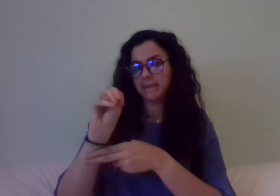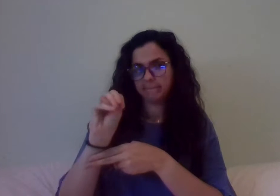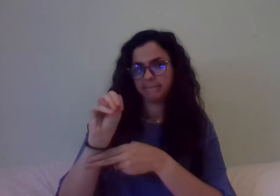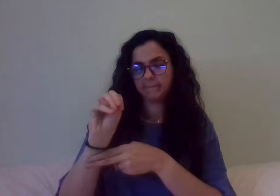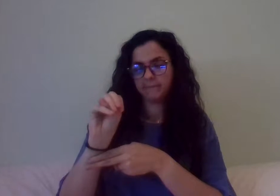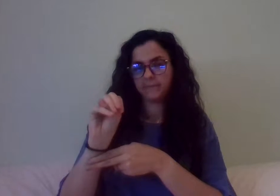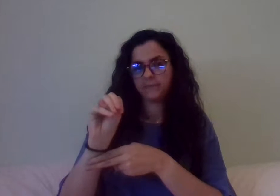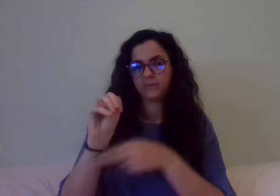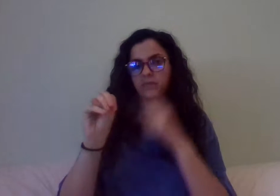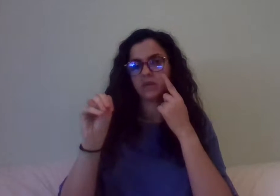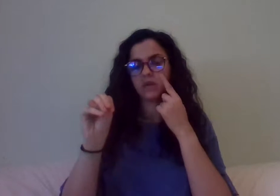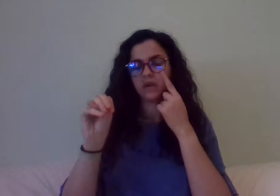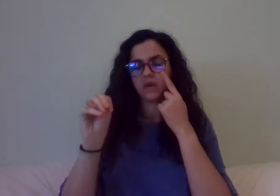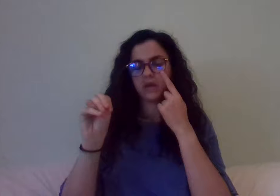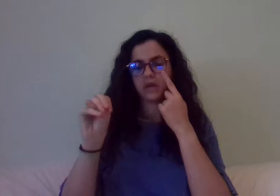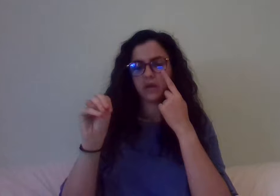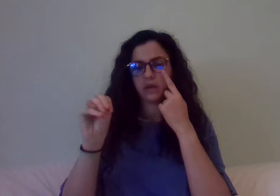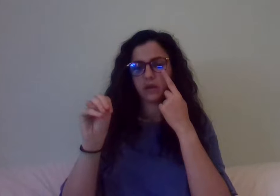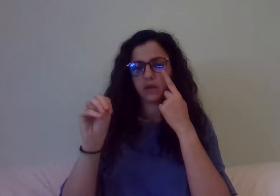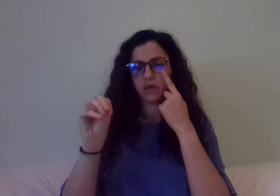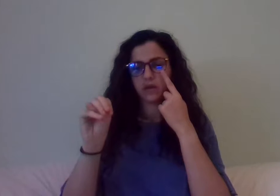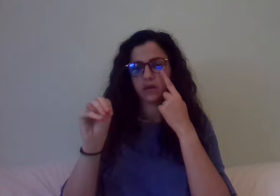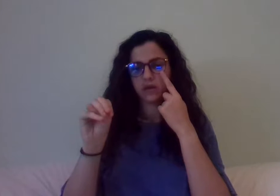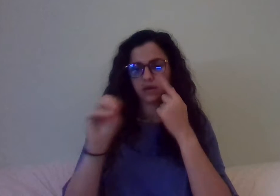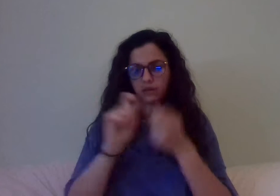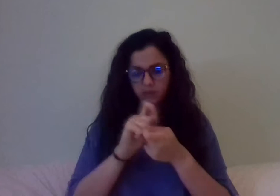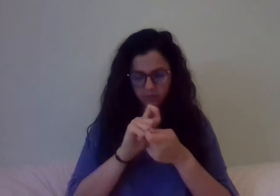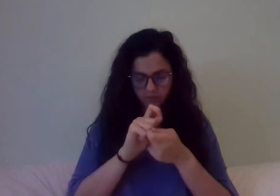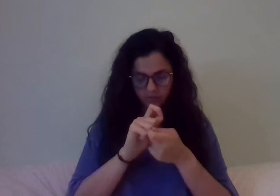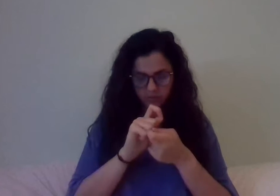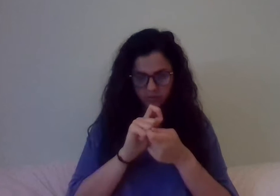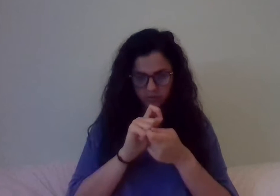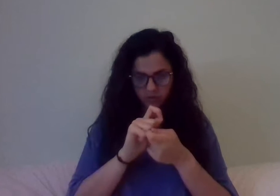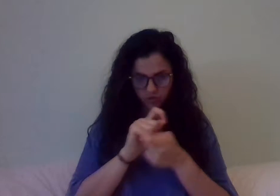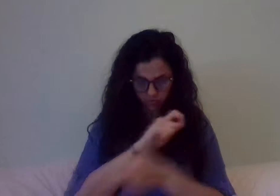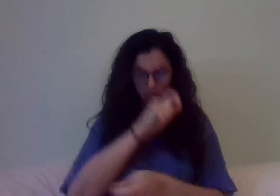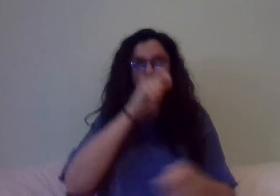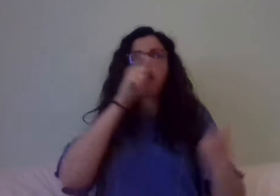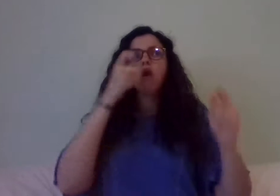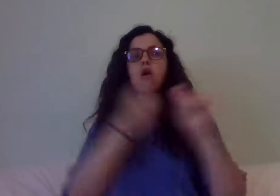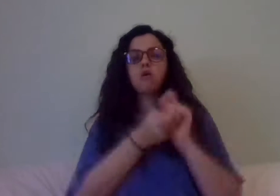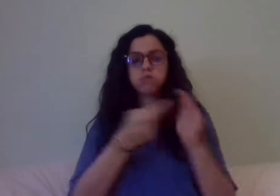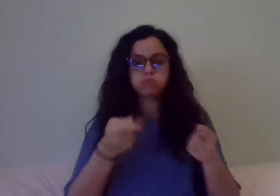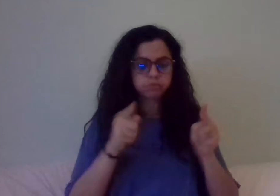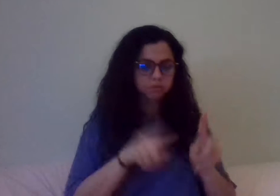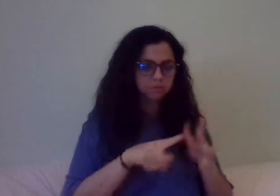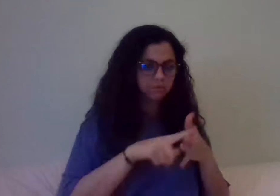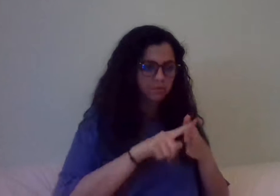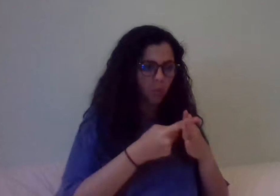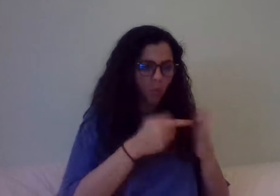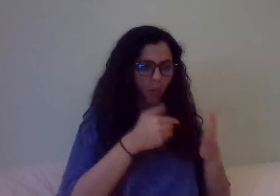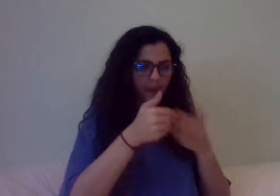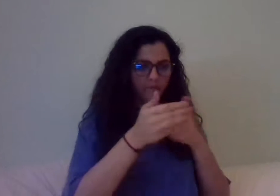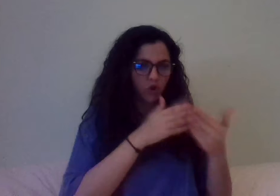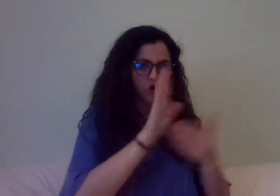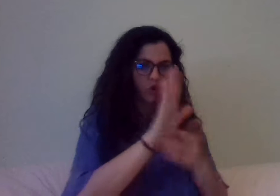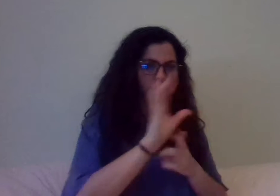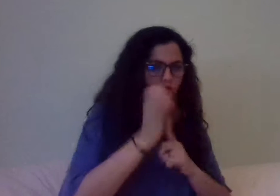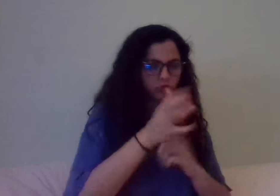occurs between the identity of being whatever your tribe, your ethnicity, your cultural group was